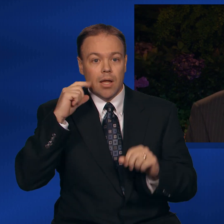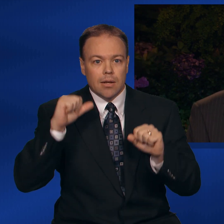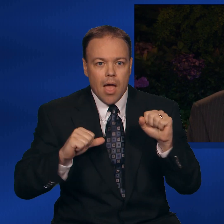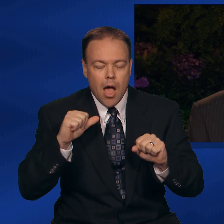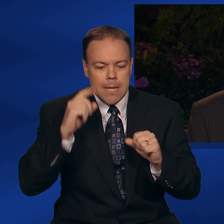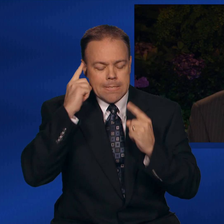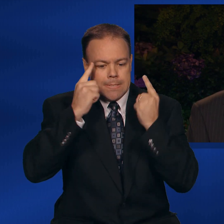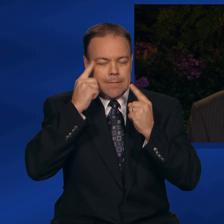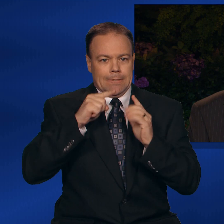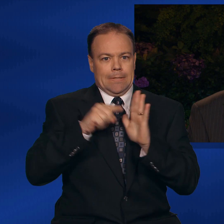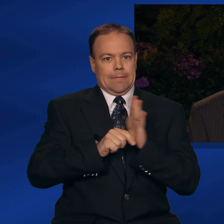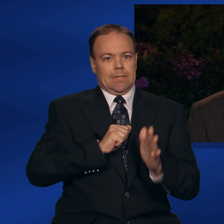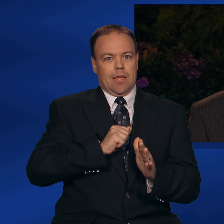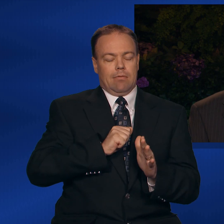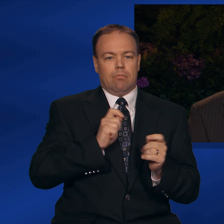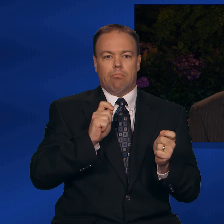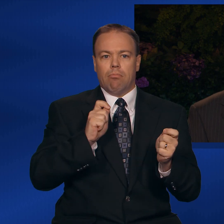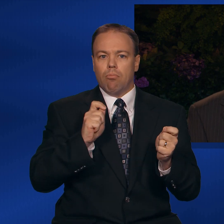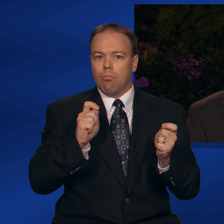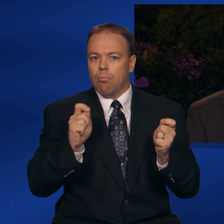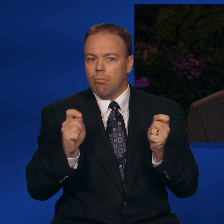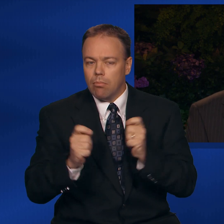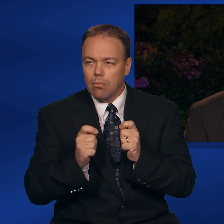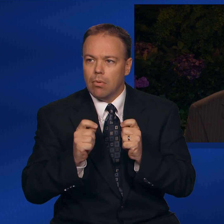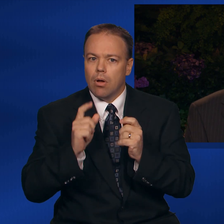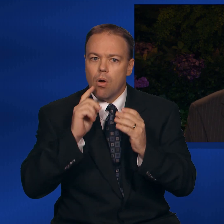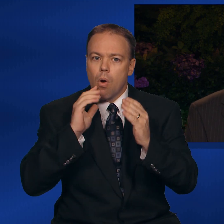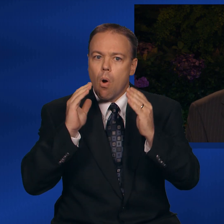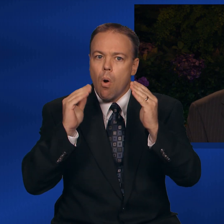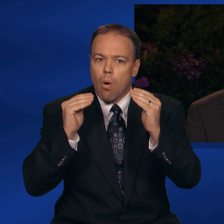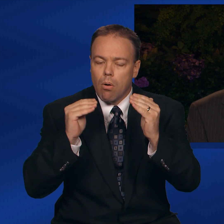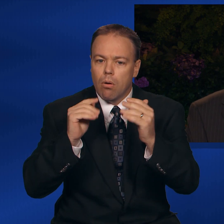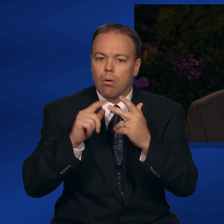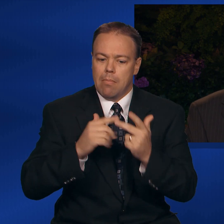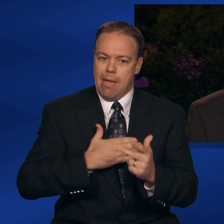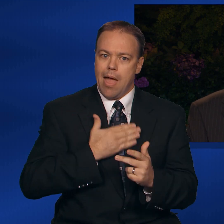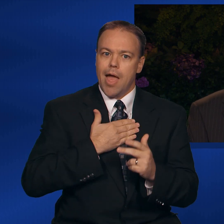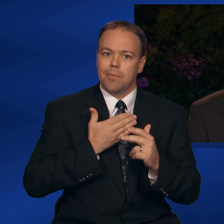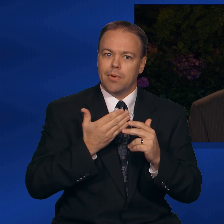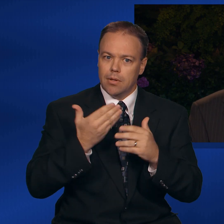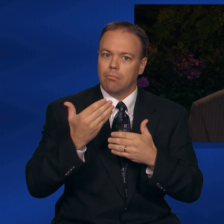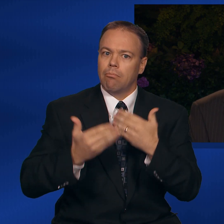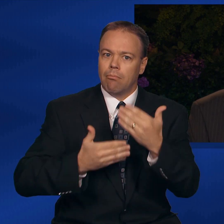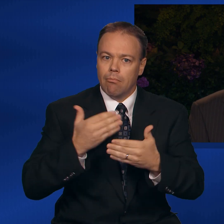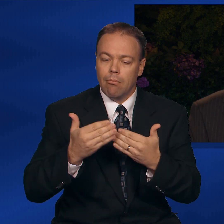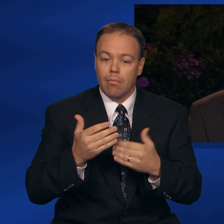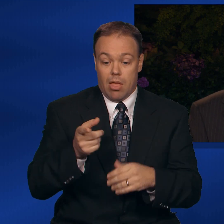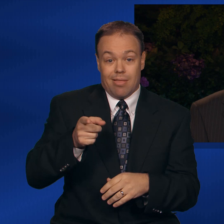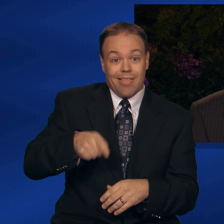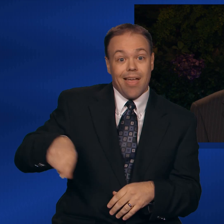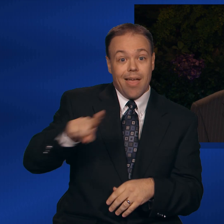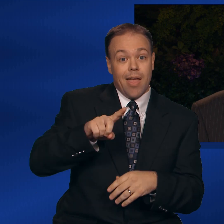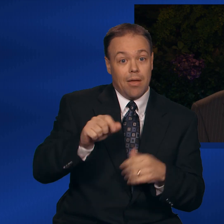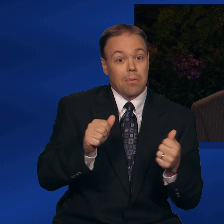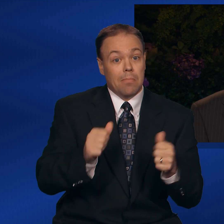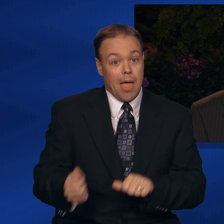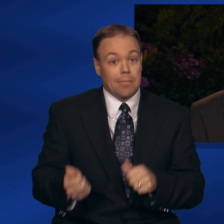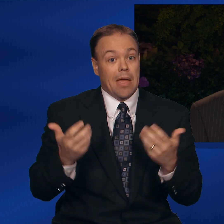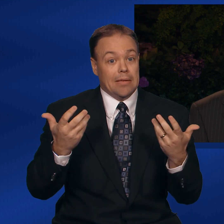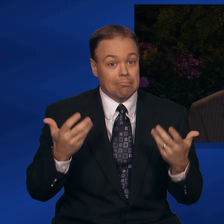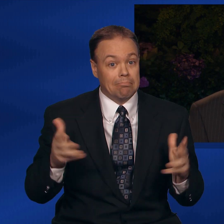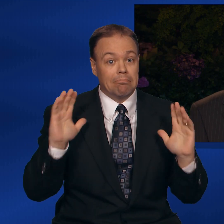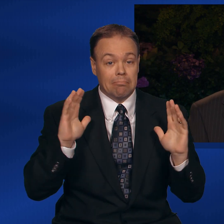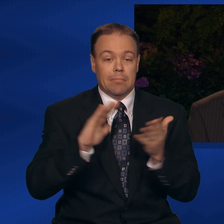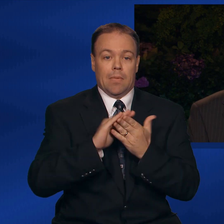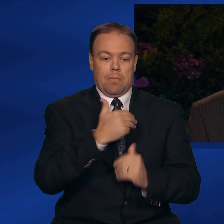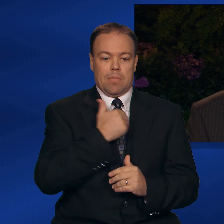of suicide turned to hope and happiness. They were baptized and became